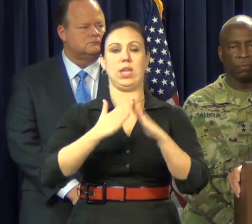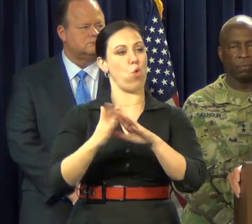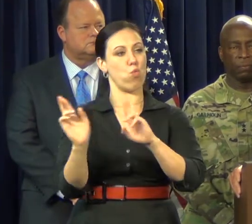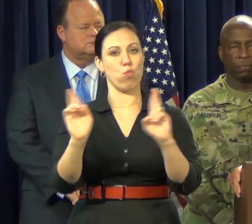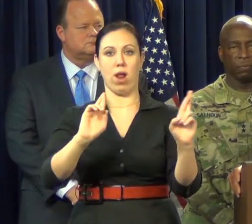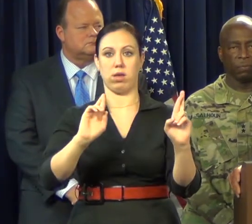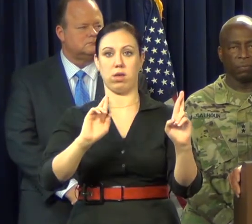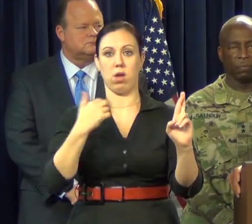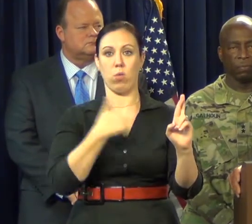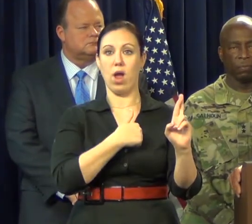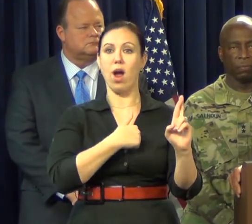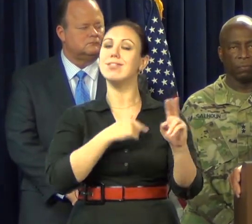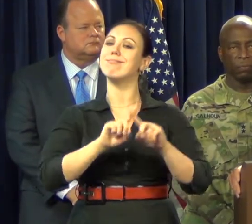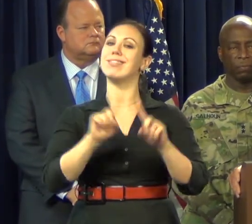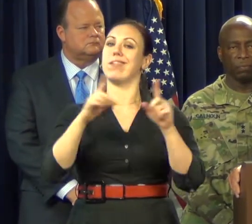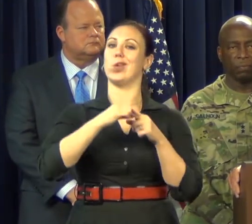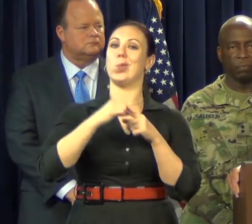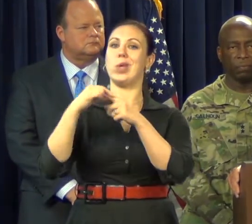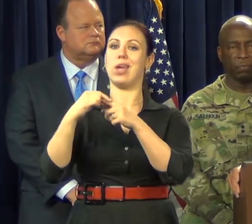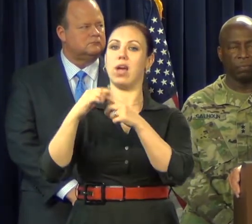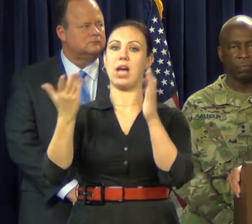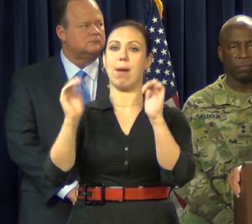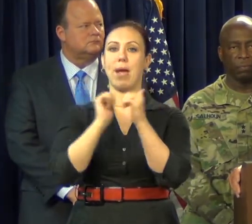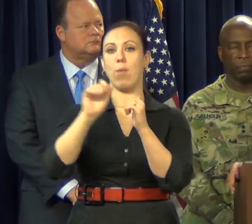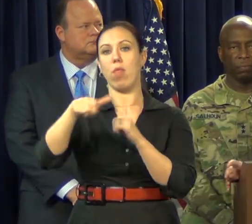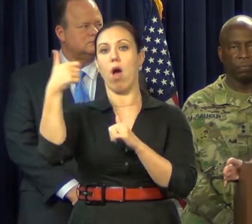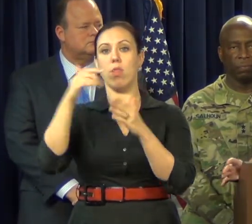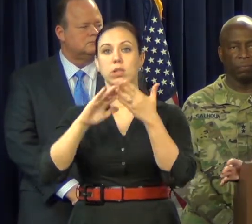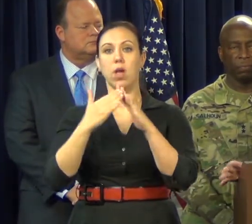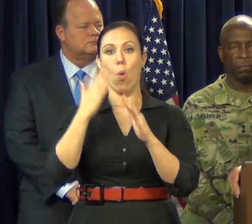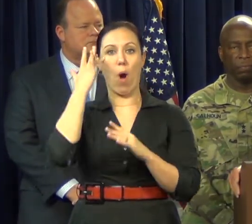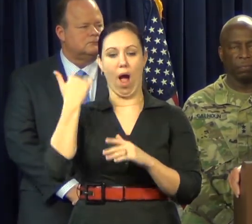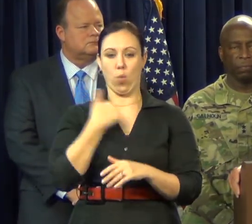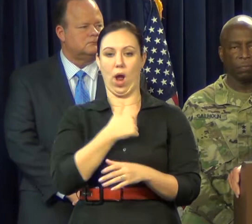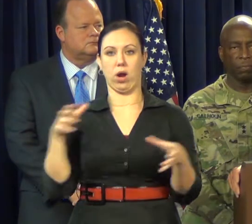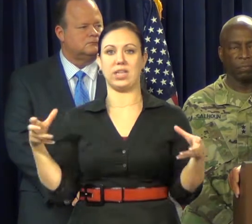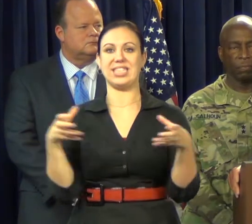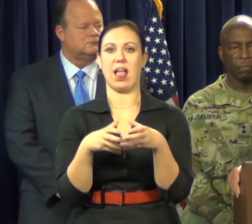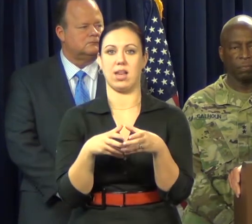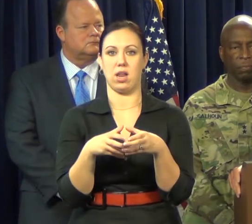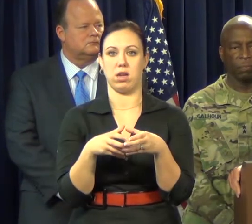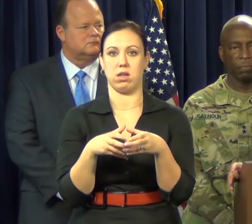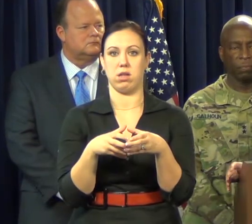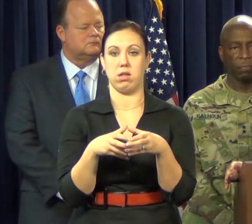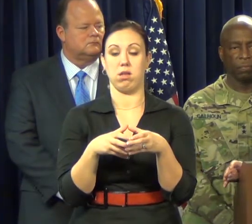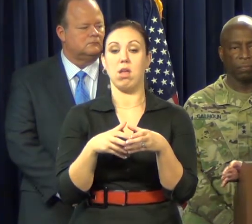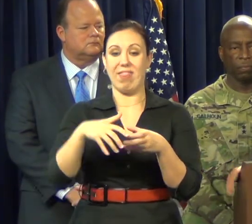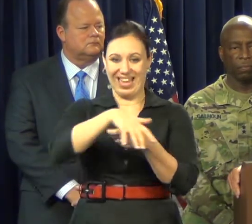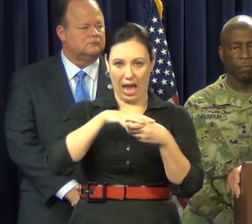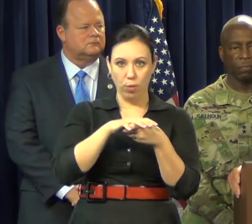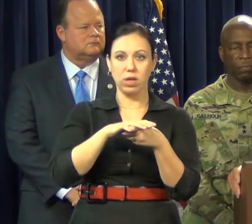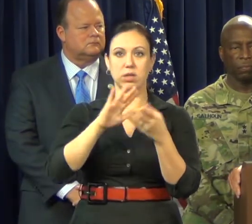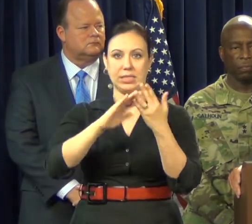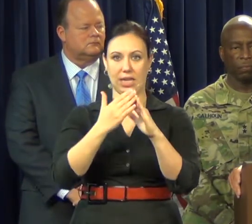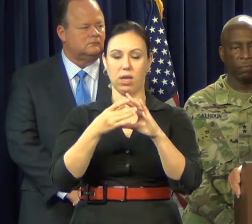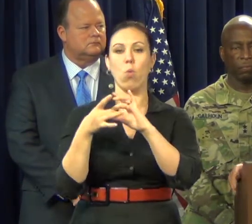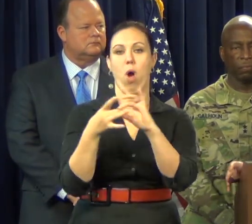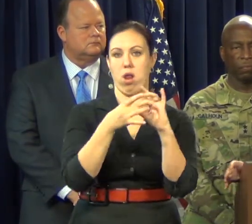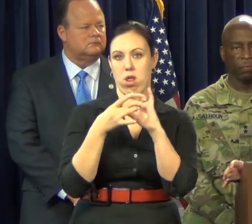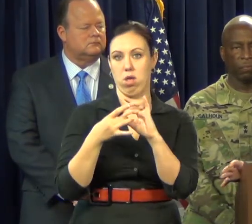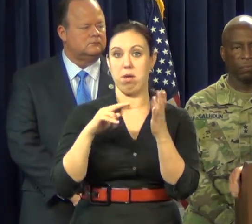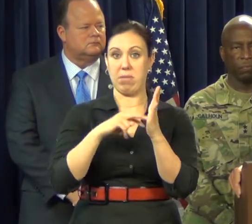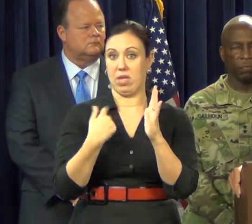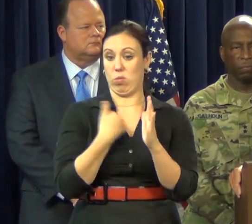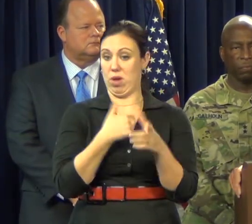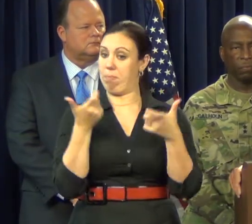this. We are unique compared to many other cities because we are consolidated. The county and the city are one, which means